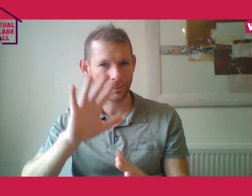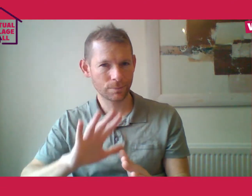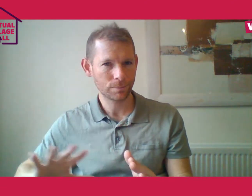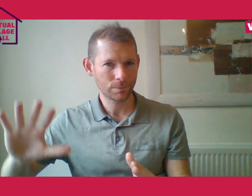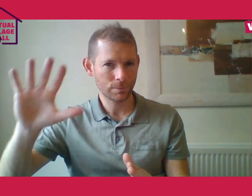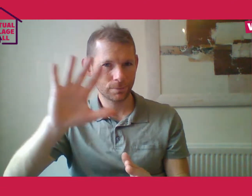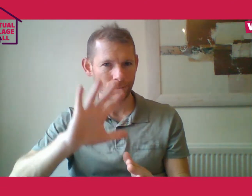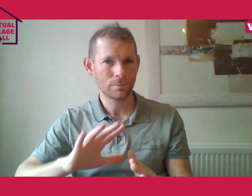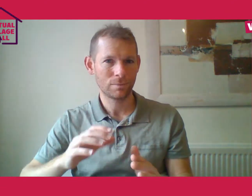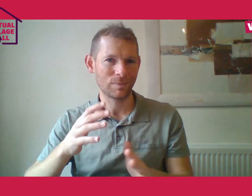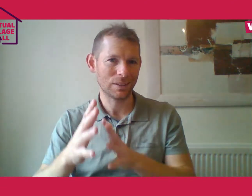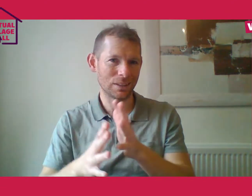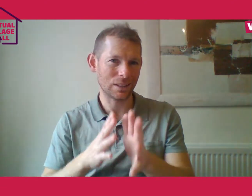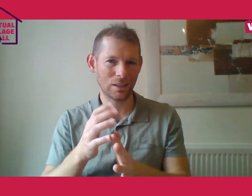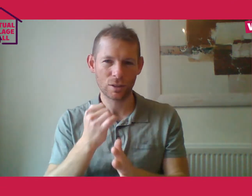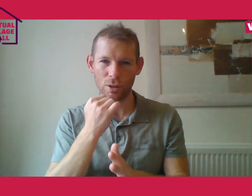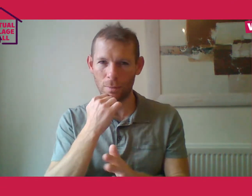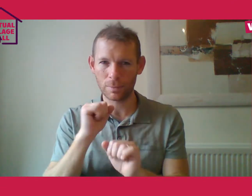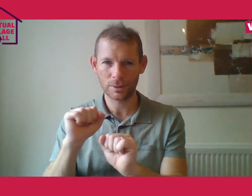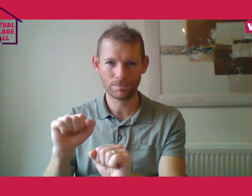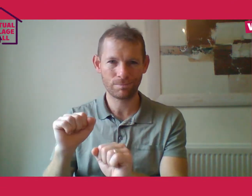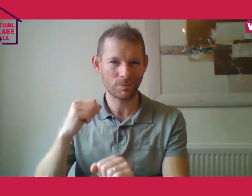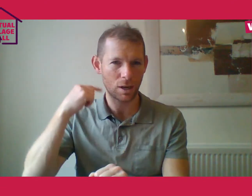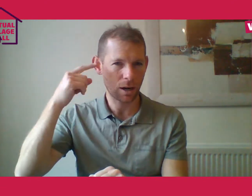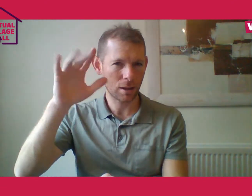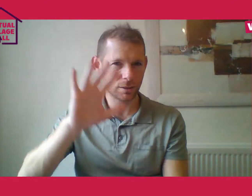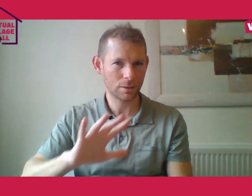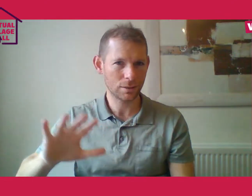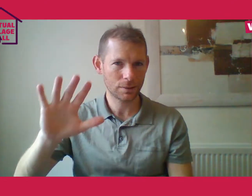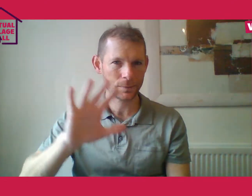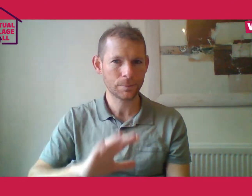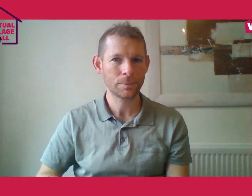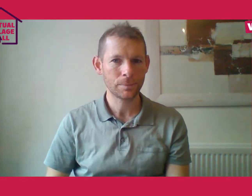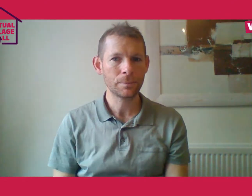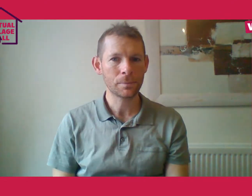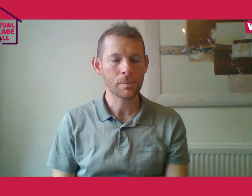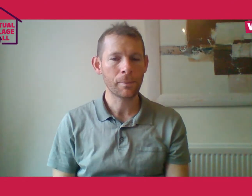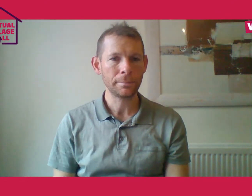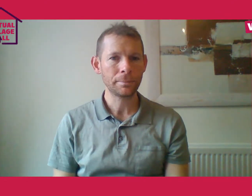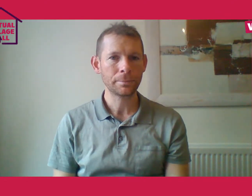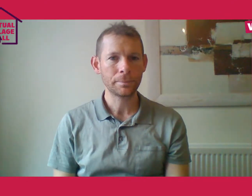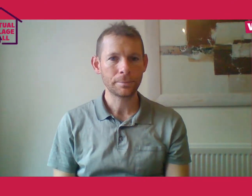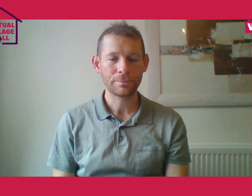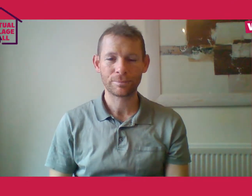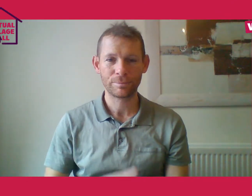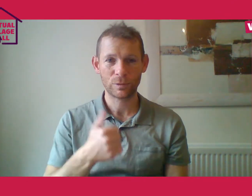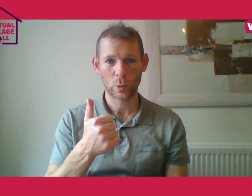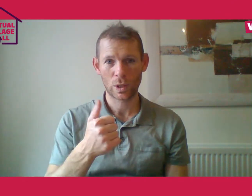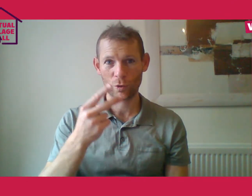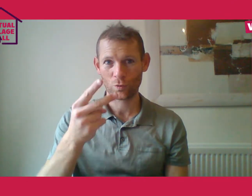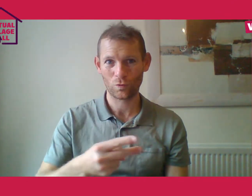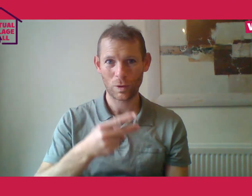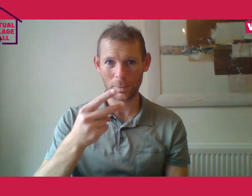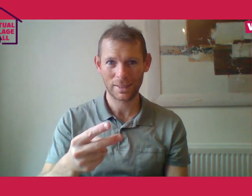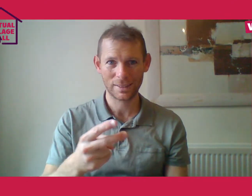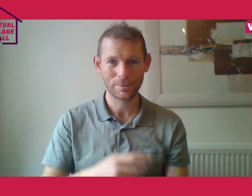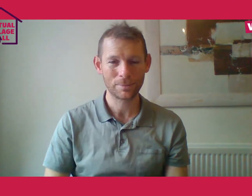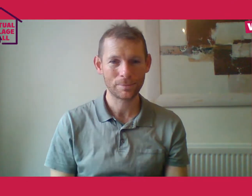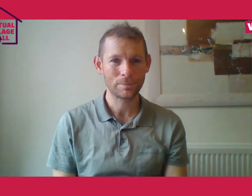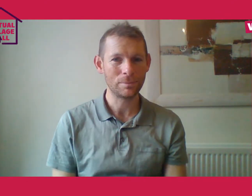I'm focusing on what people use around the London area. So this is why I'm giving you these signs. So let's go over them